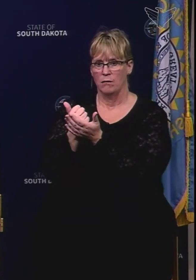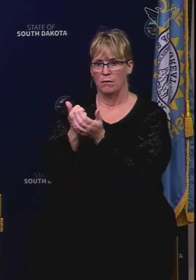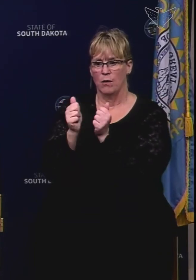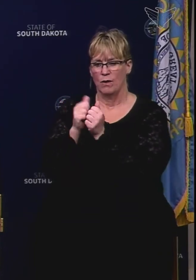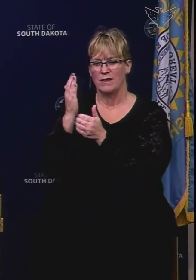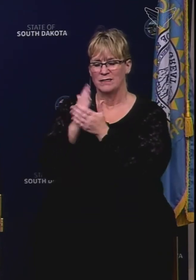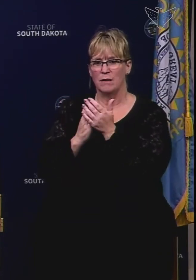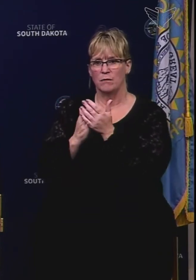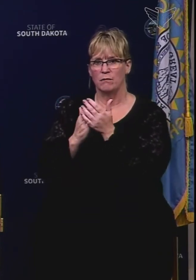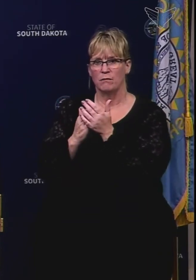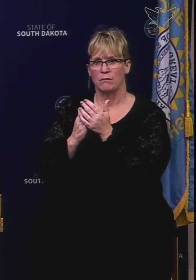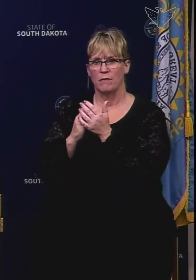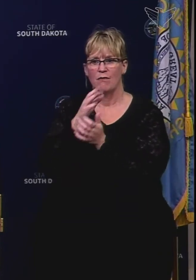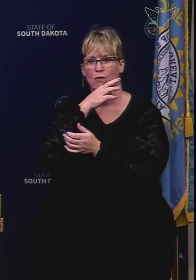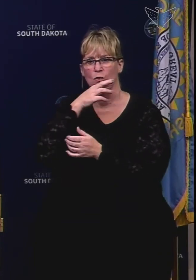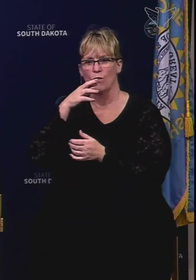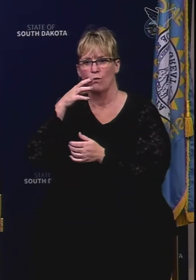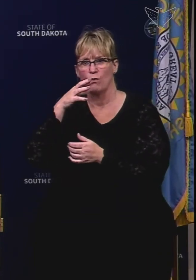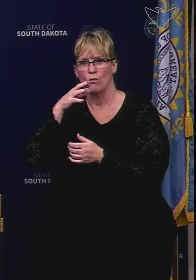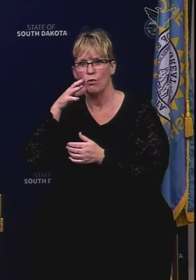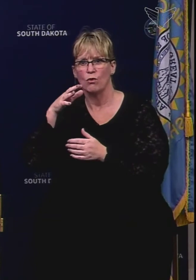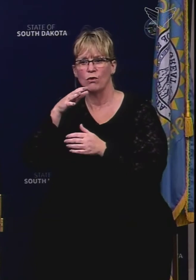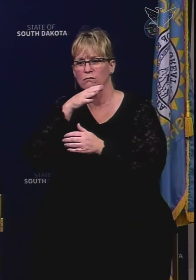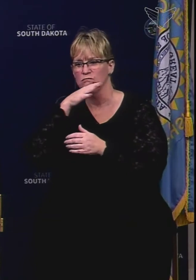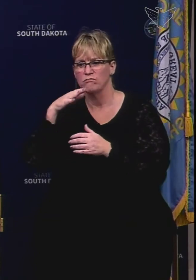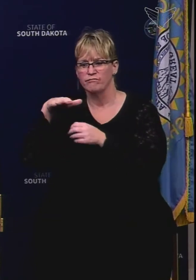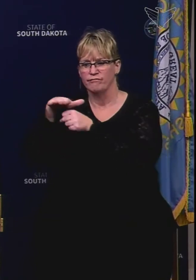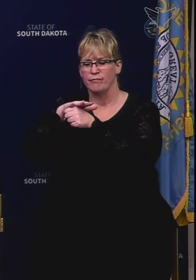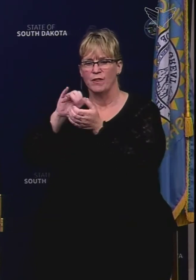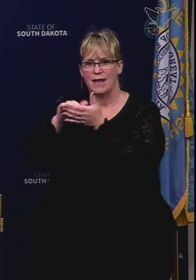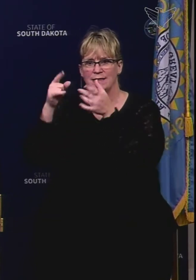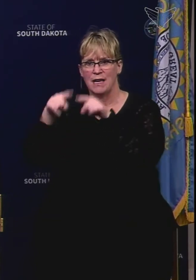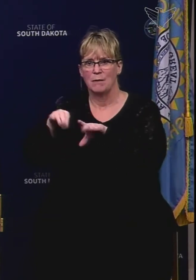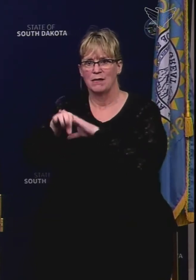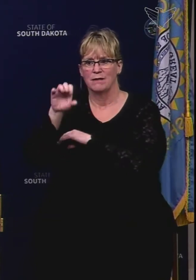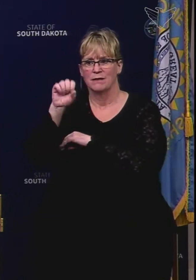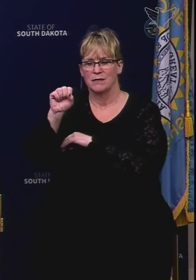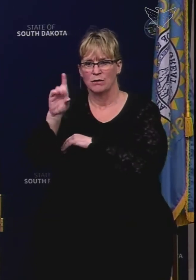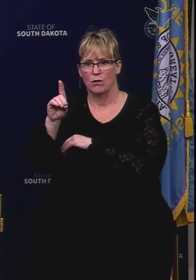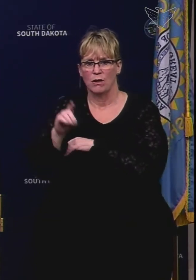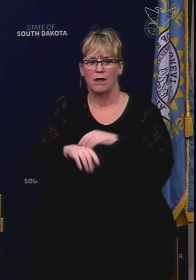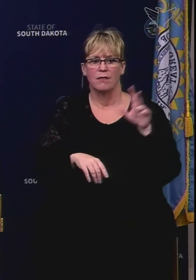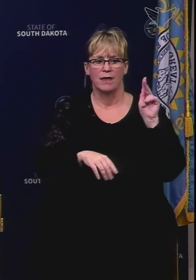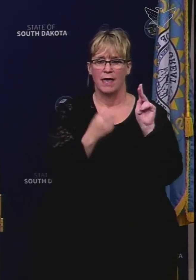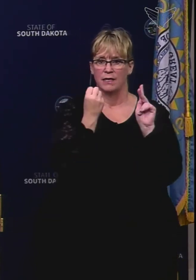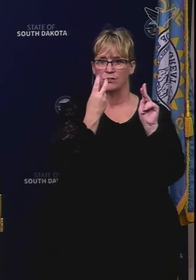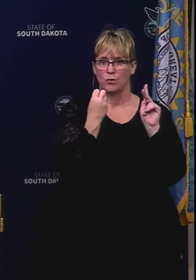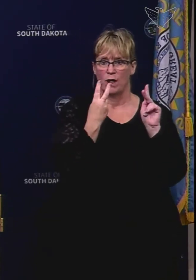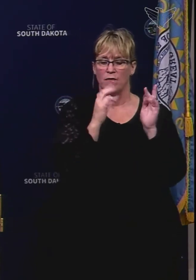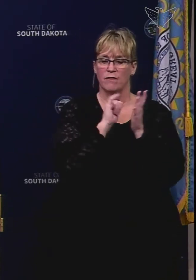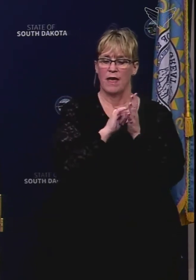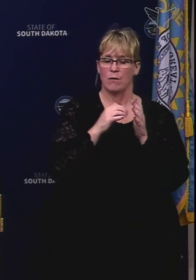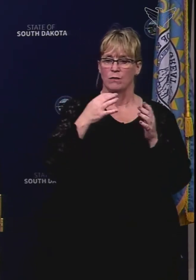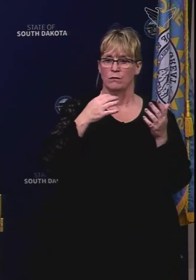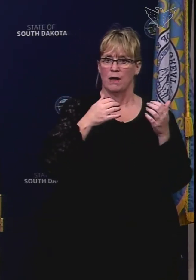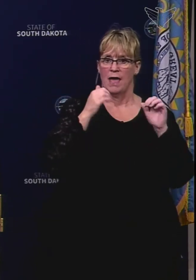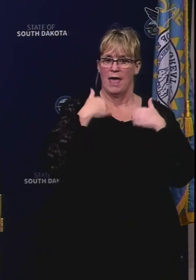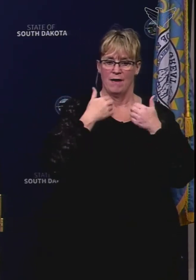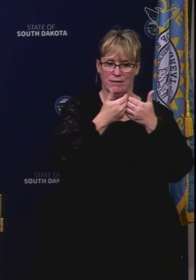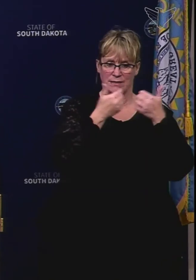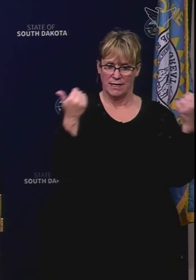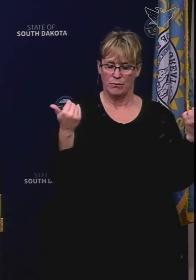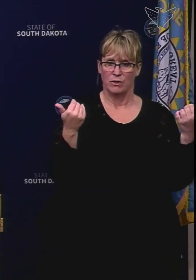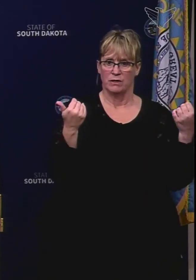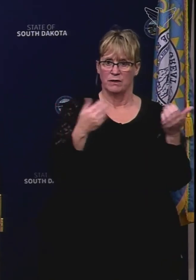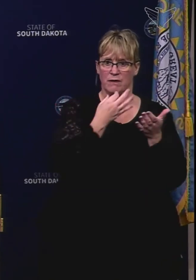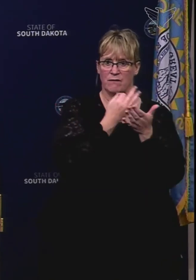some of the remote learning that's going on in the state of South Dakota. So the K-12 education system was eligible for separate funding, as was